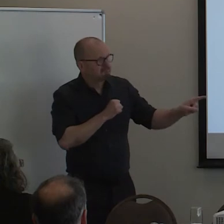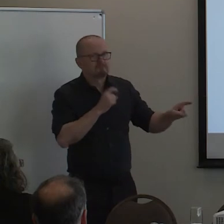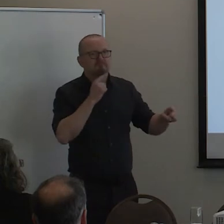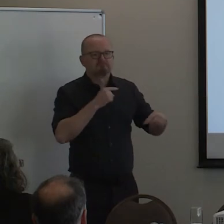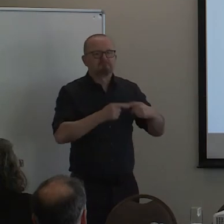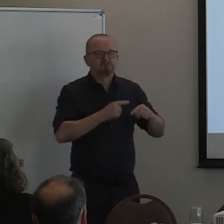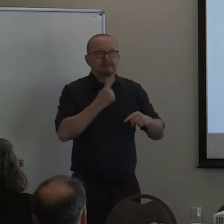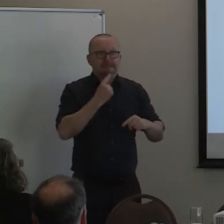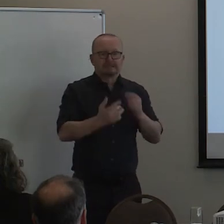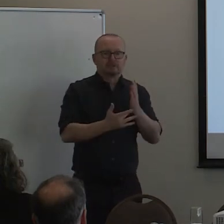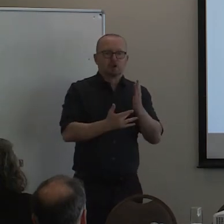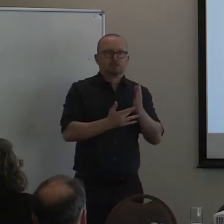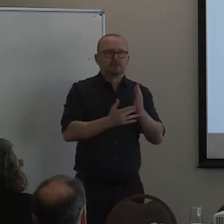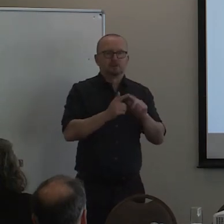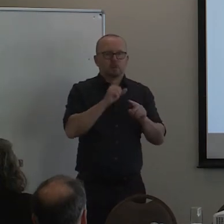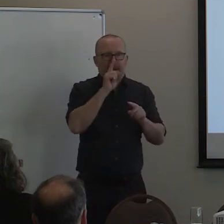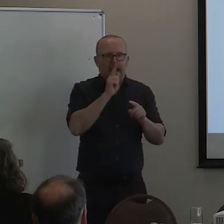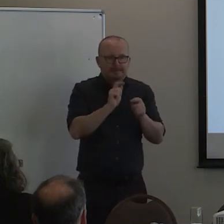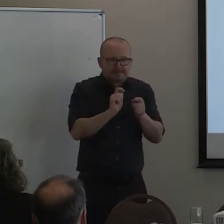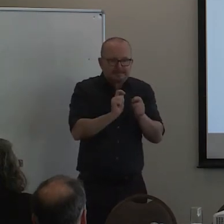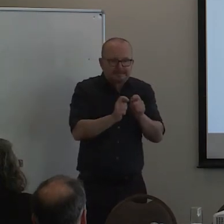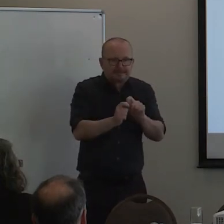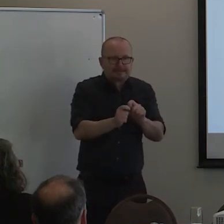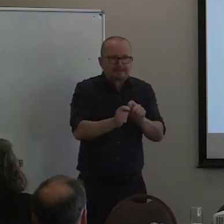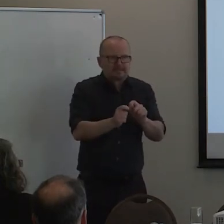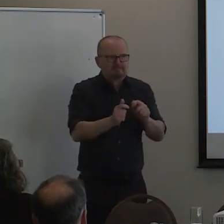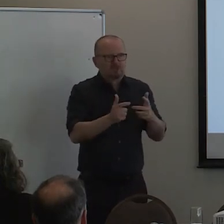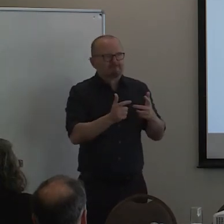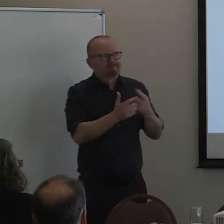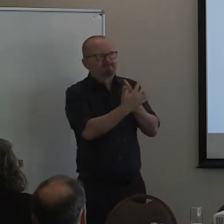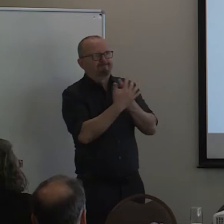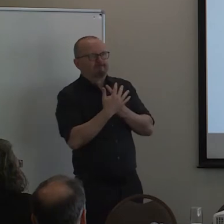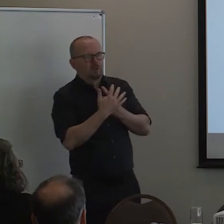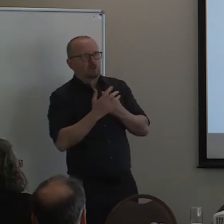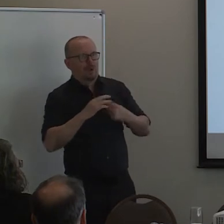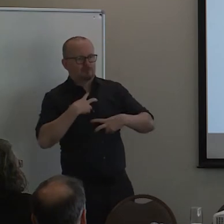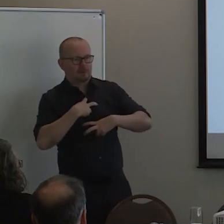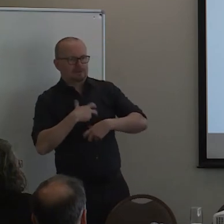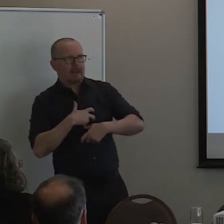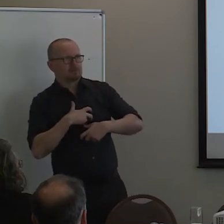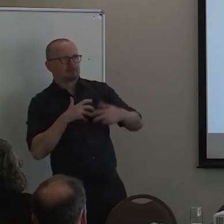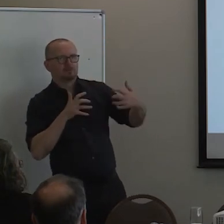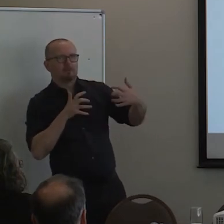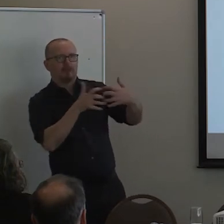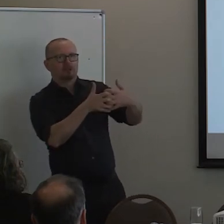that could be tinkered with or redirected. You could only adapt to it, just like you would adapt to the market.